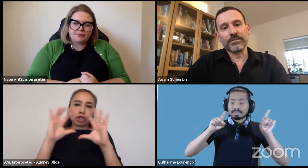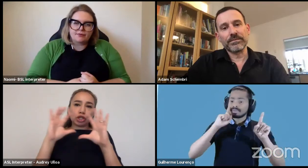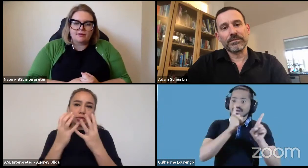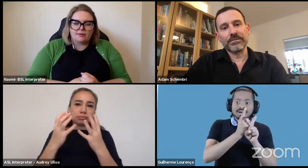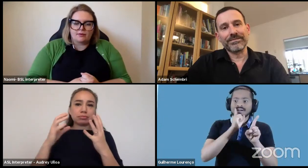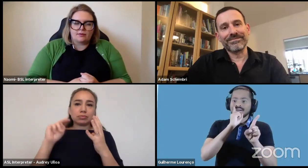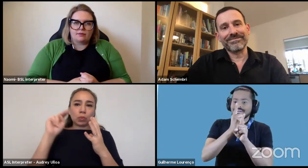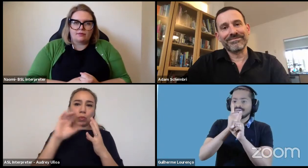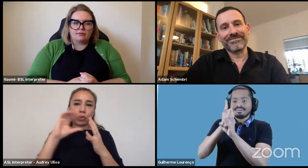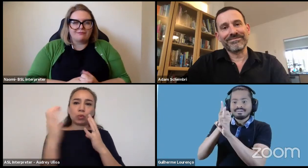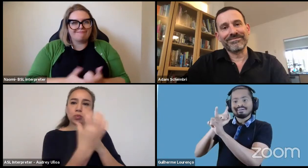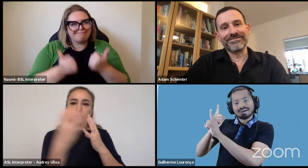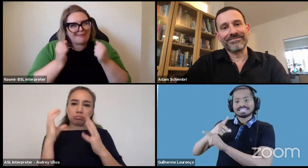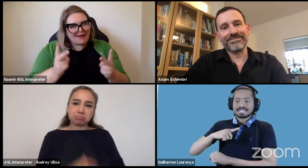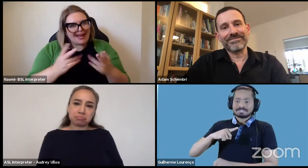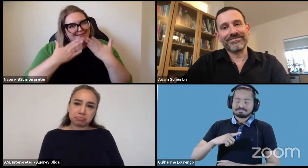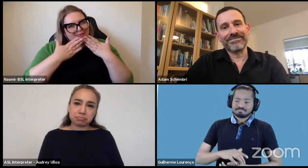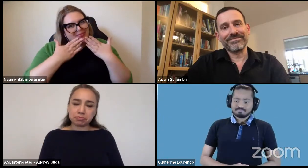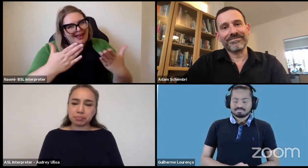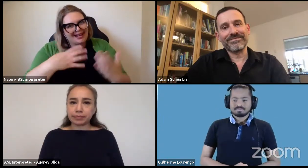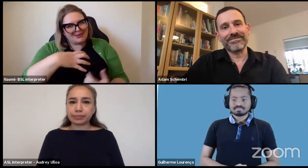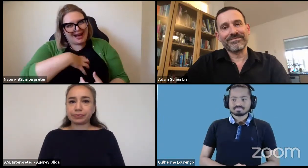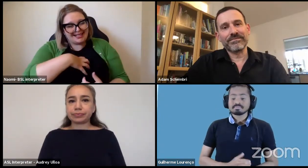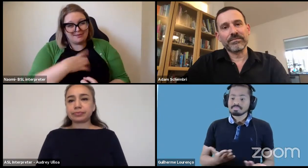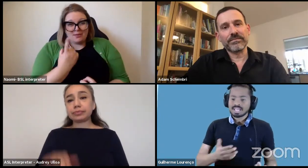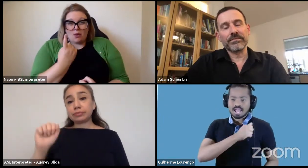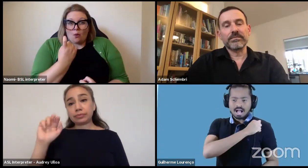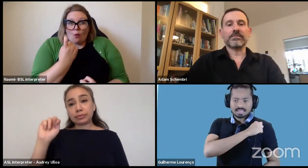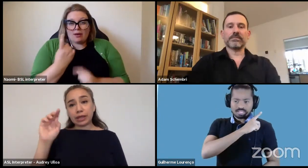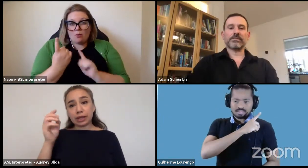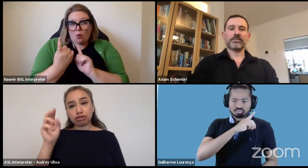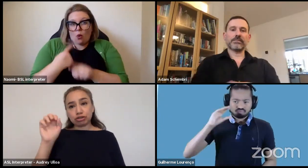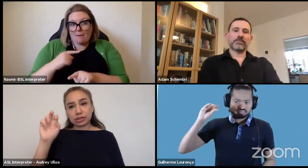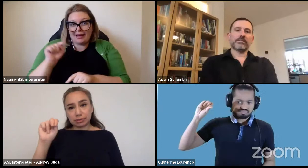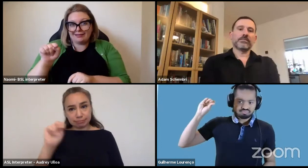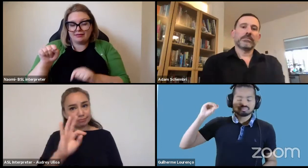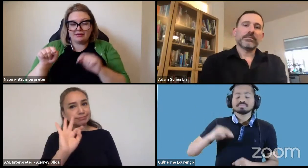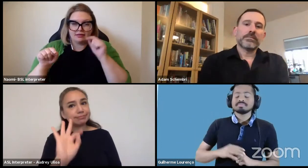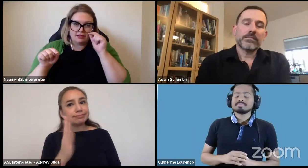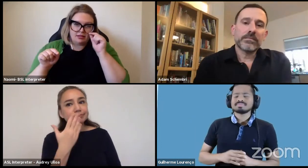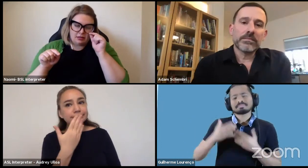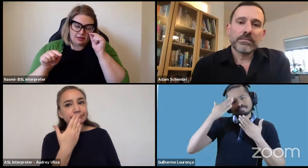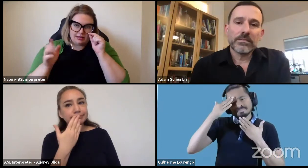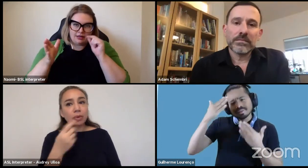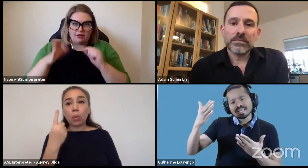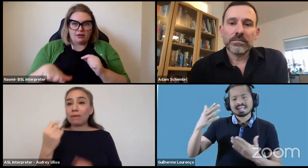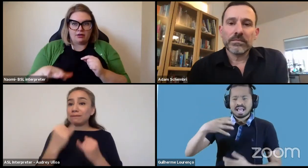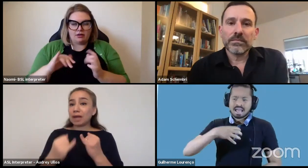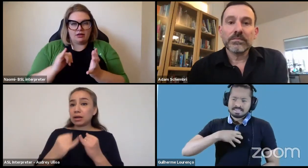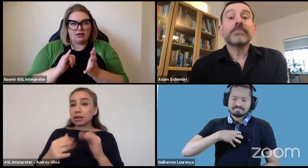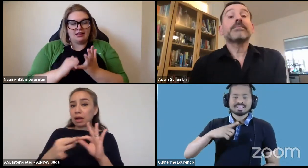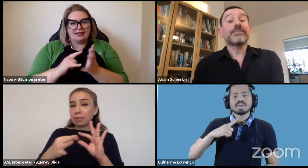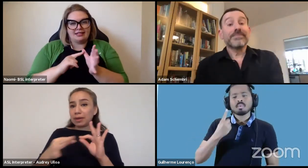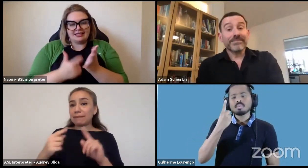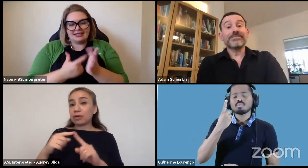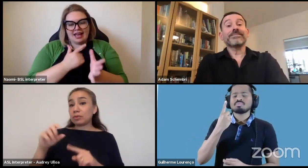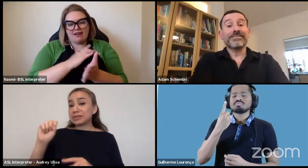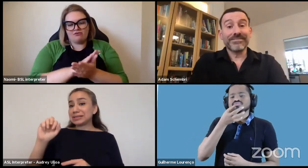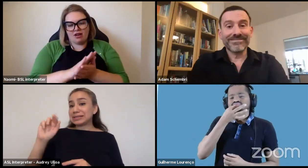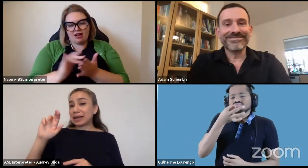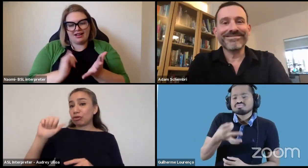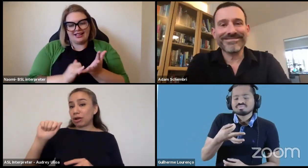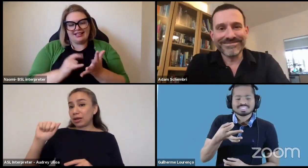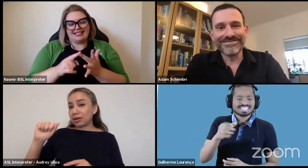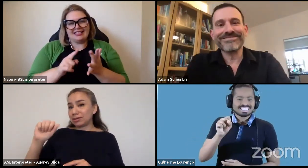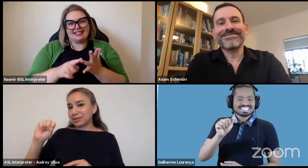All right, thank you, Adam. One final comment is from Sara Siavoshi. She says, thanks